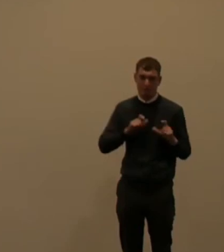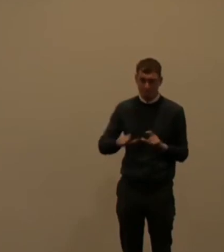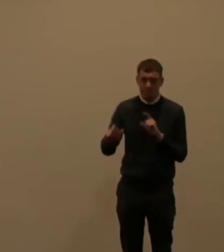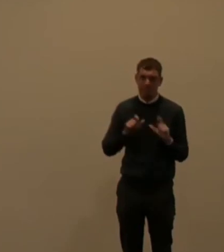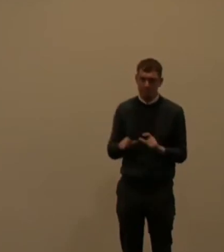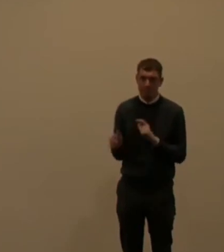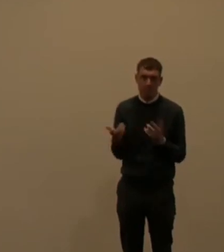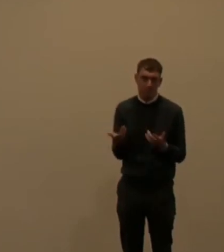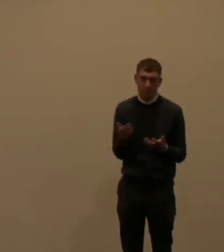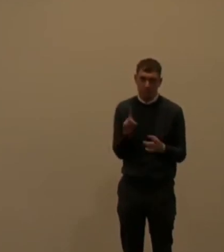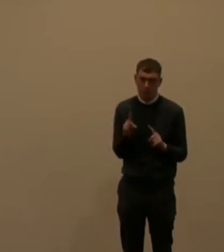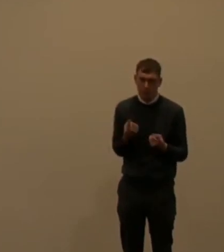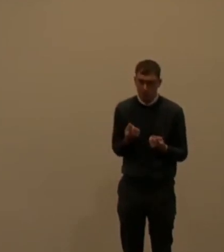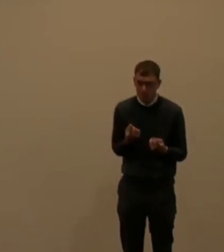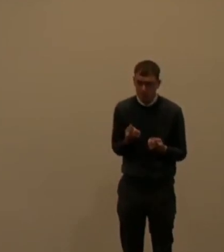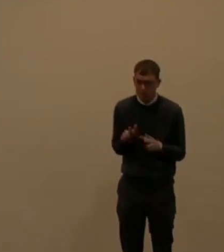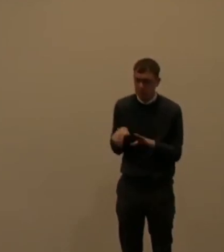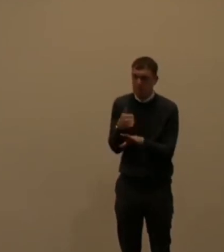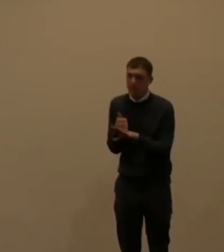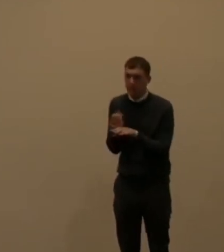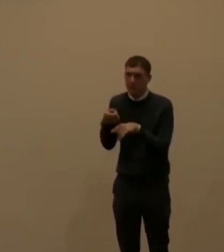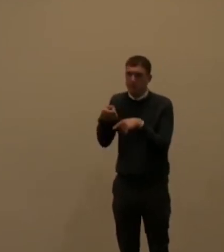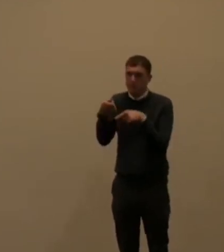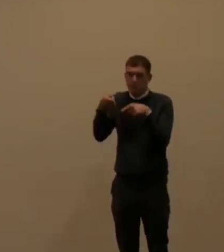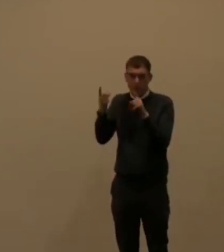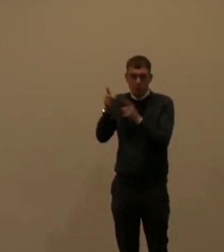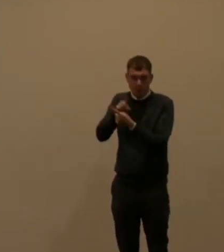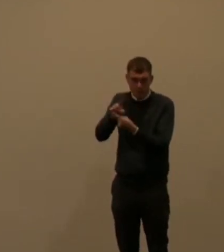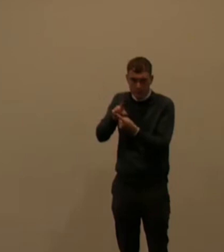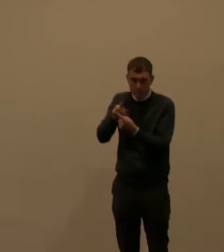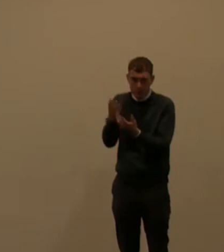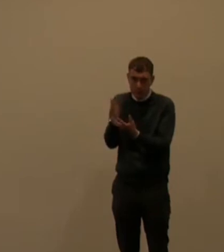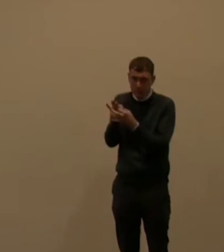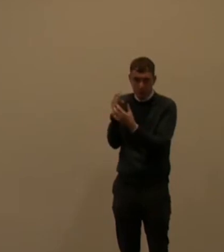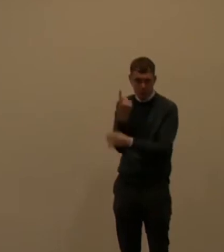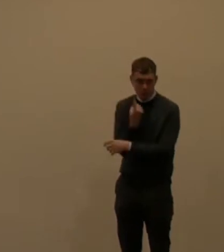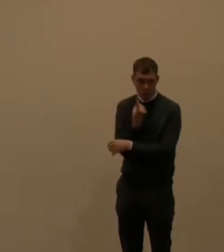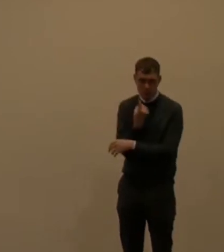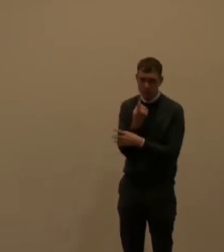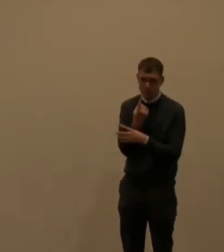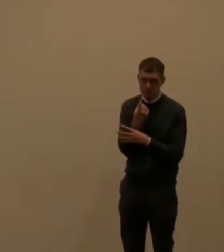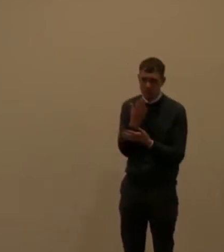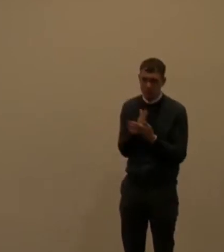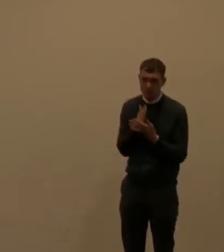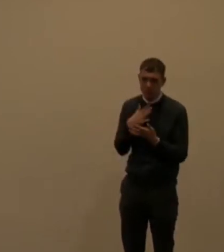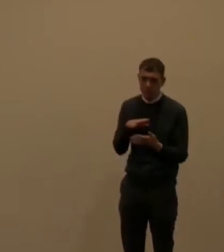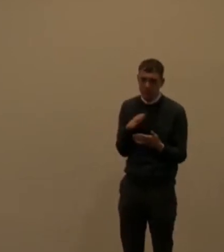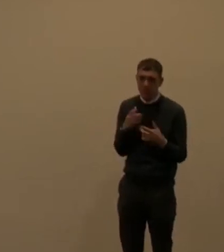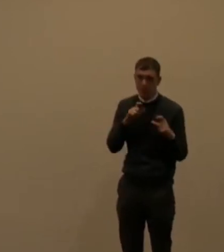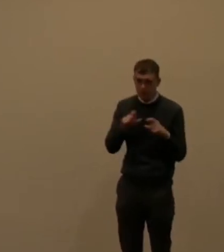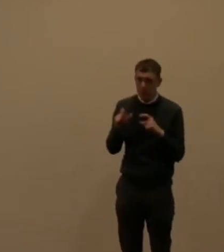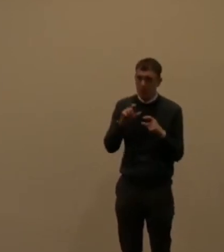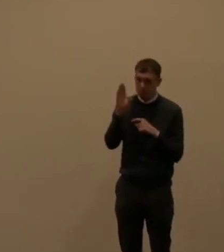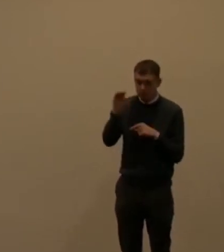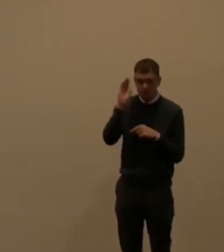just, I set up the meeting with the management once. It's fine, I've done that. It is important that you continuously let